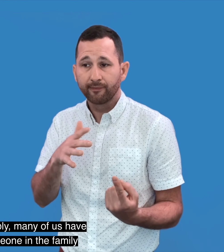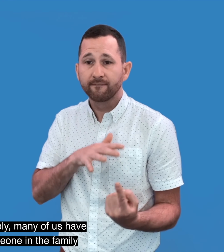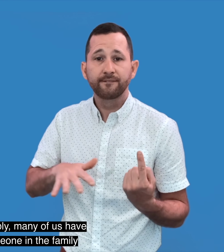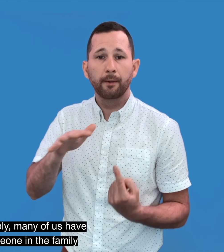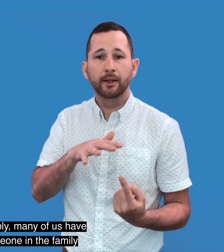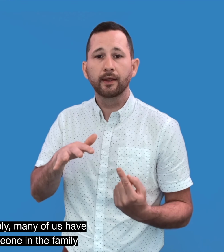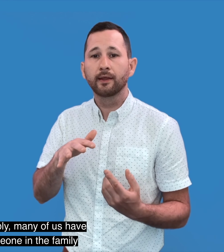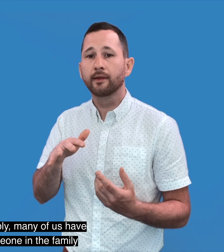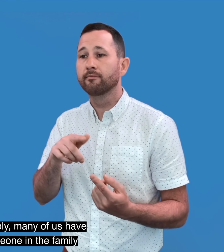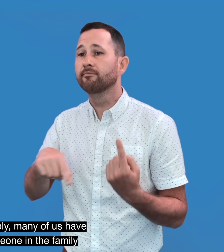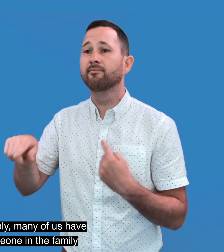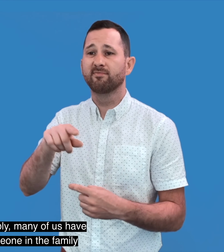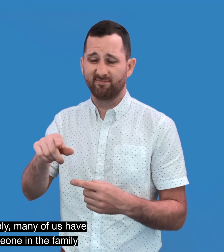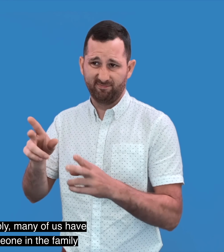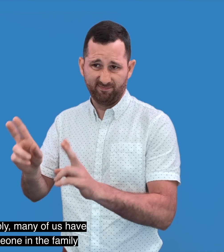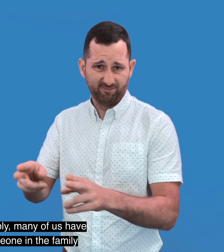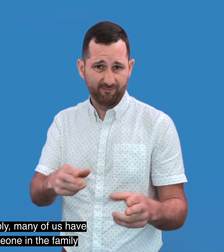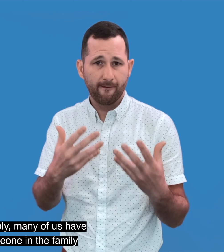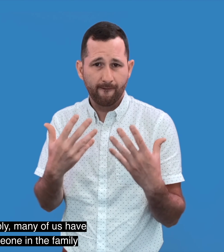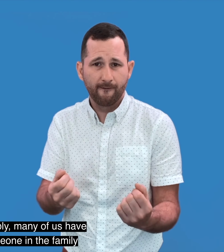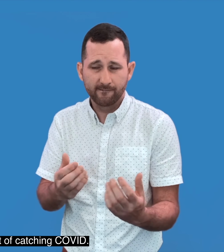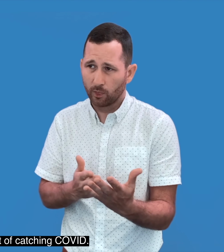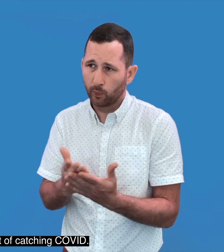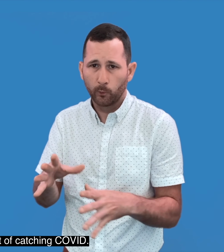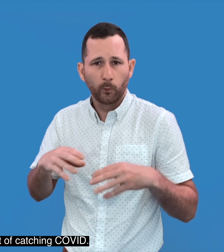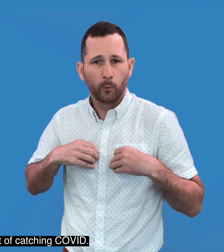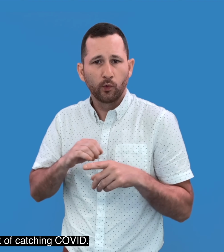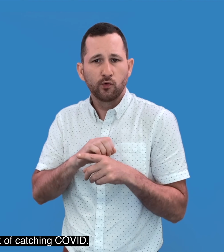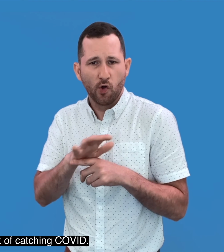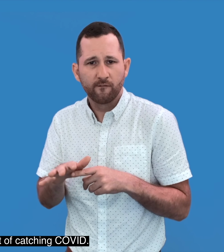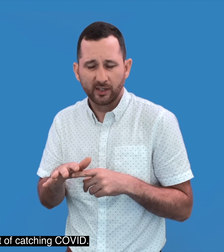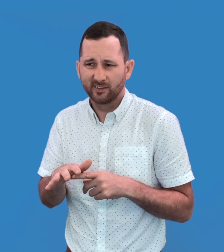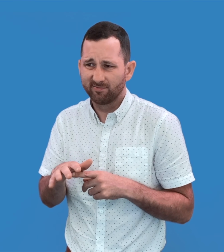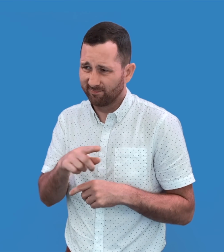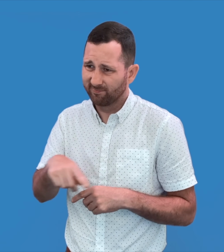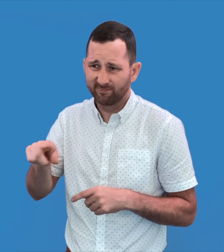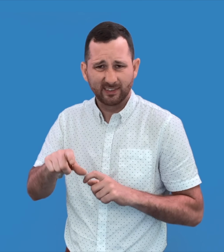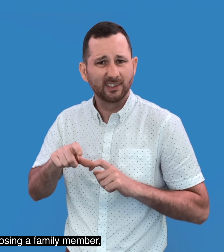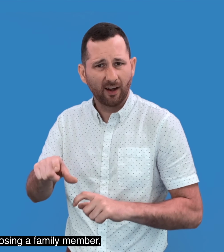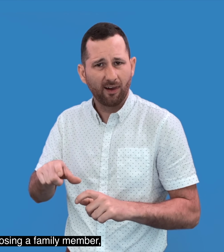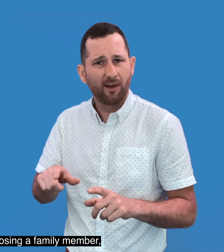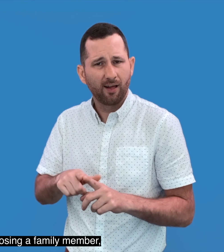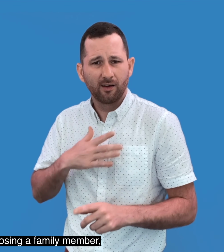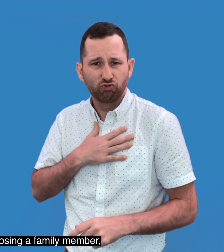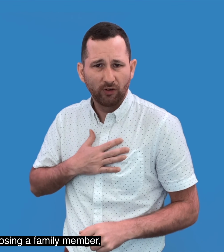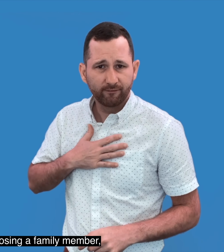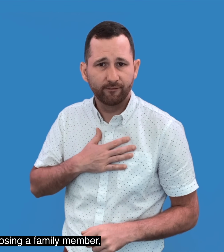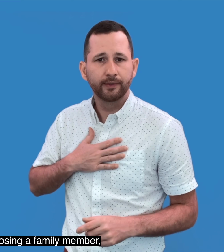Regrettably, many of us have lost someone in the family as a result of catching COVID. The grief of losing a family